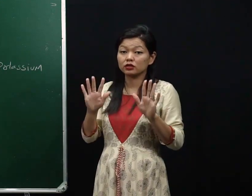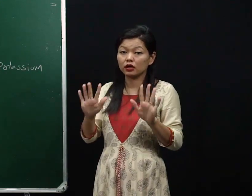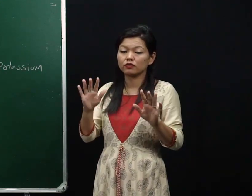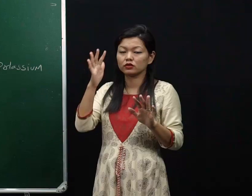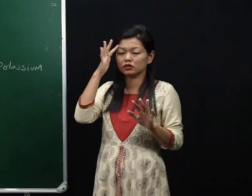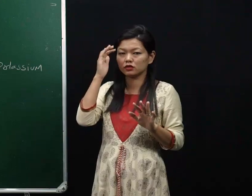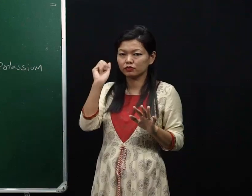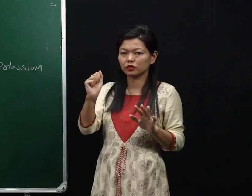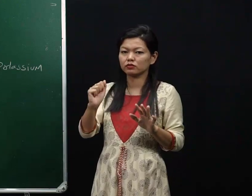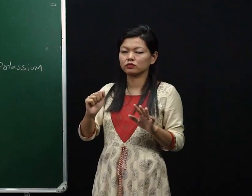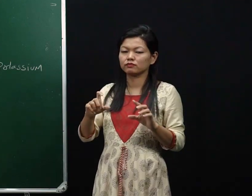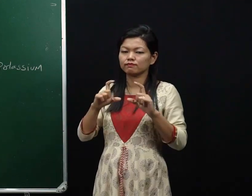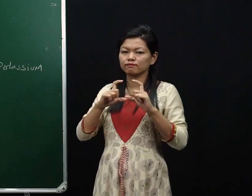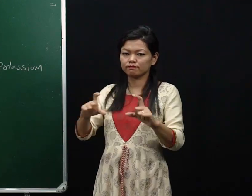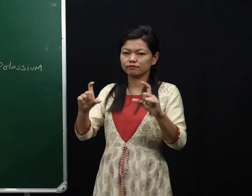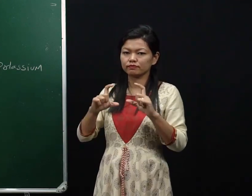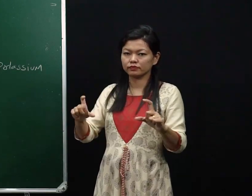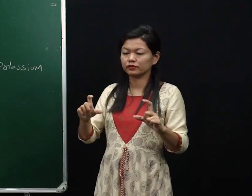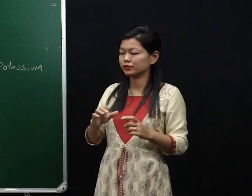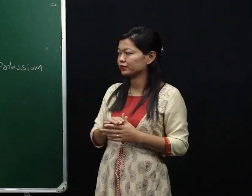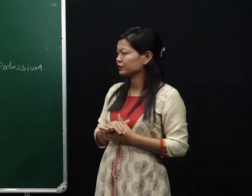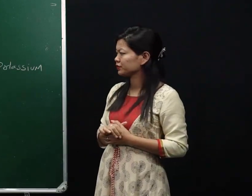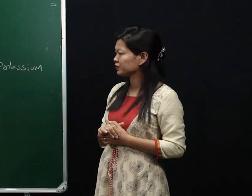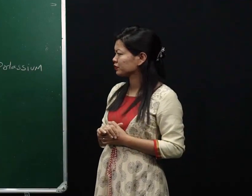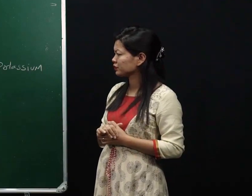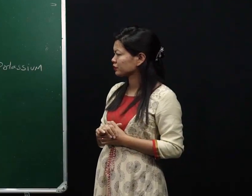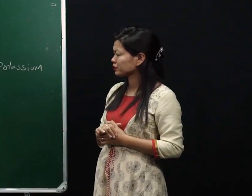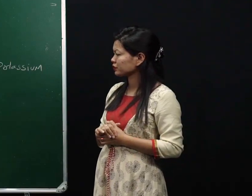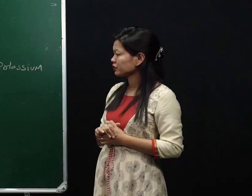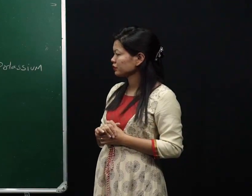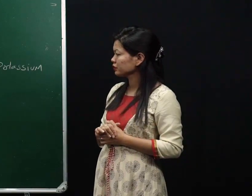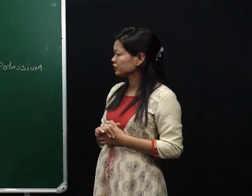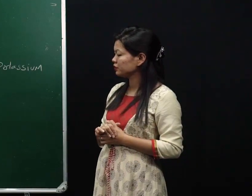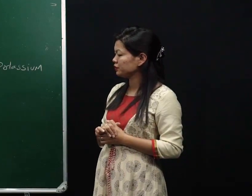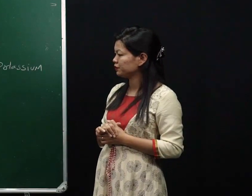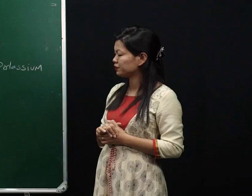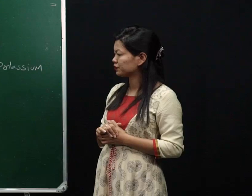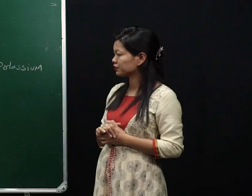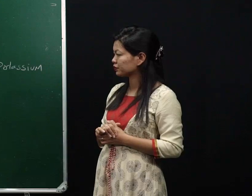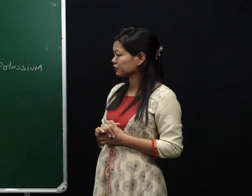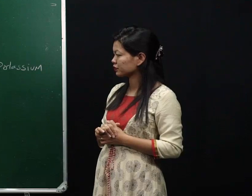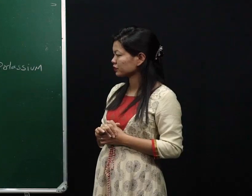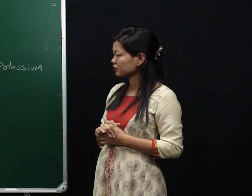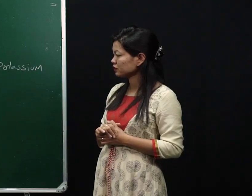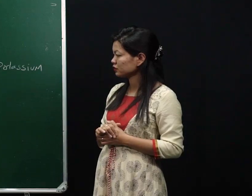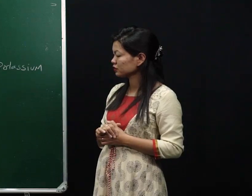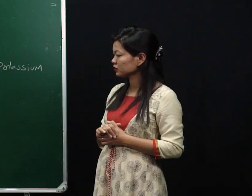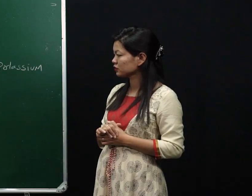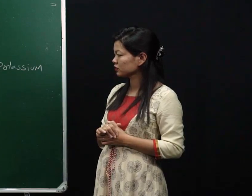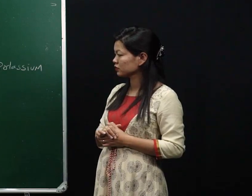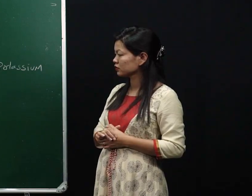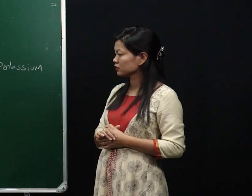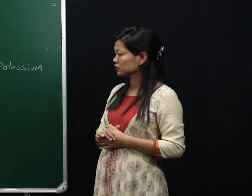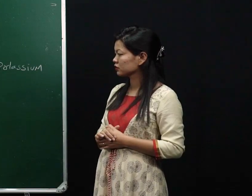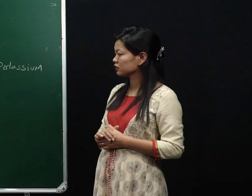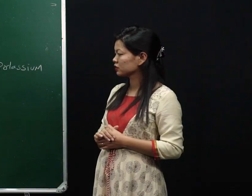and non-metals are soft or not very hard. But this sodium and potassium are metals that are soft, but they